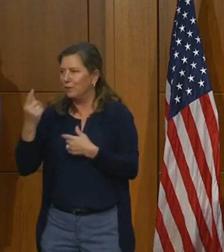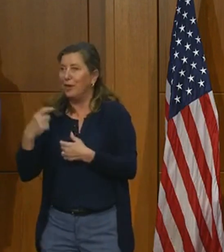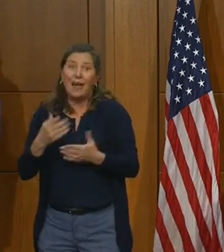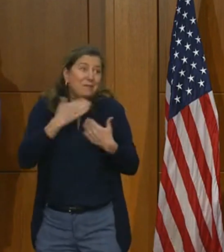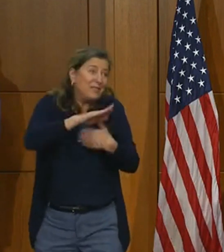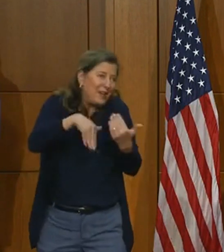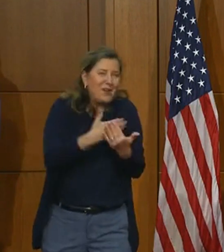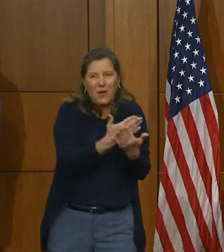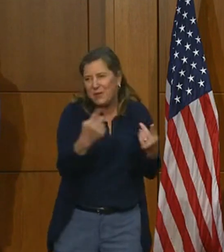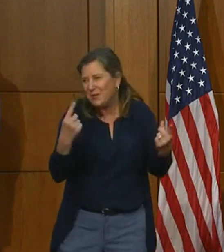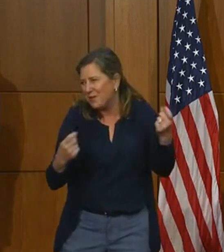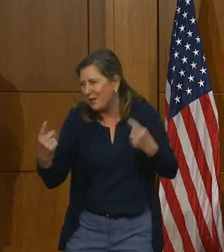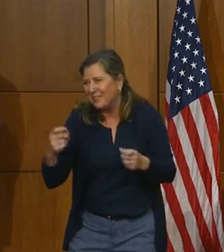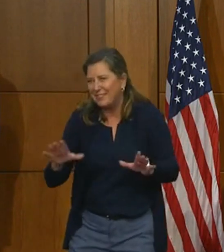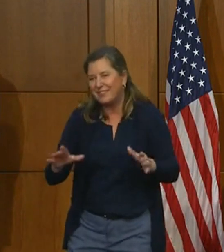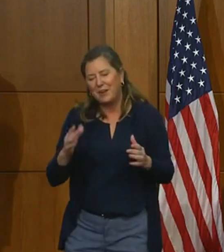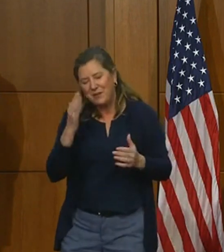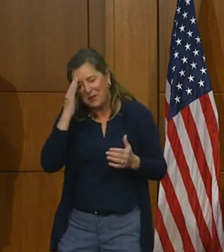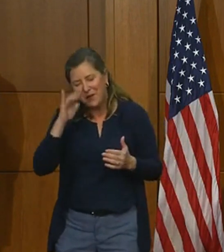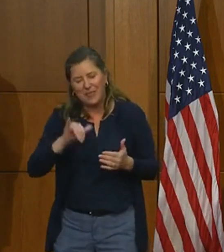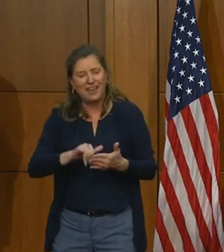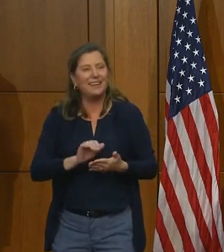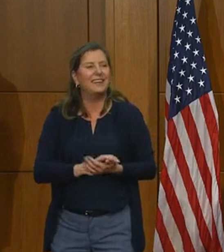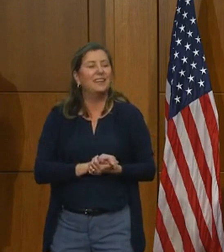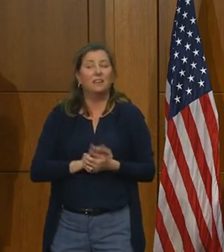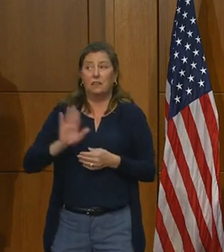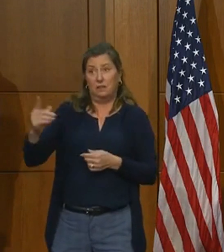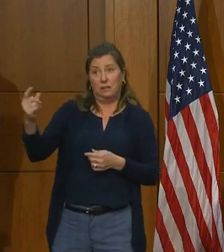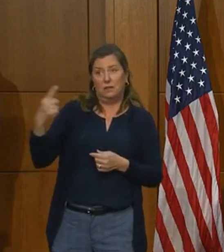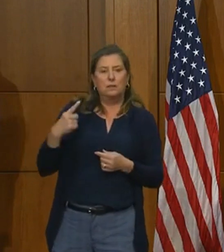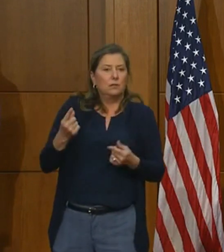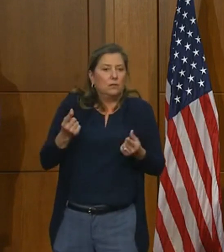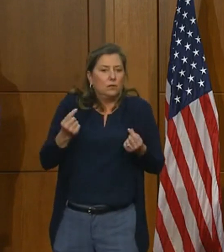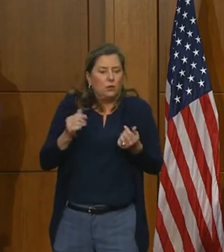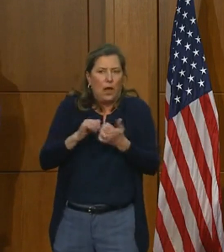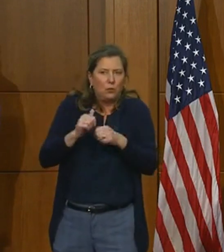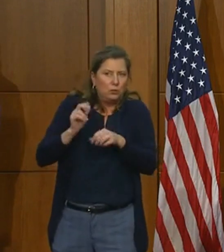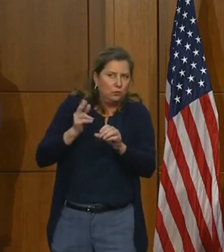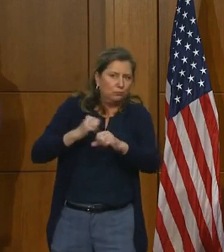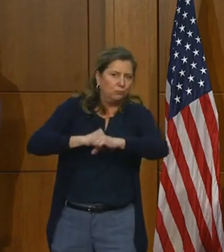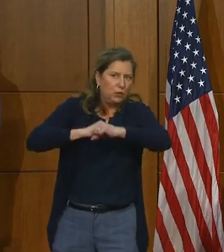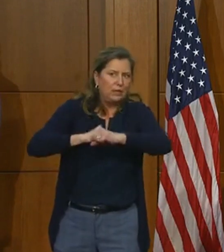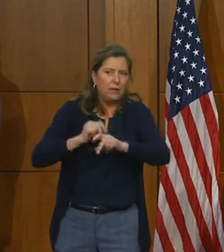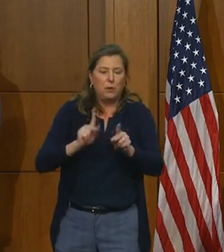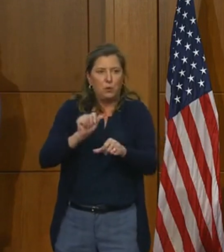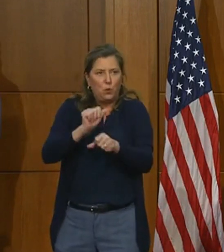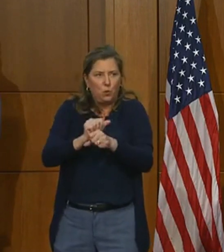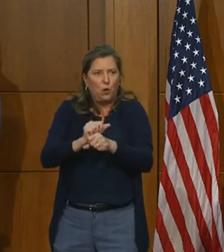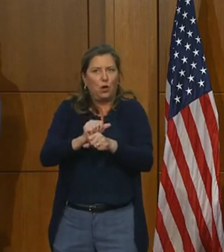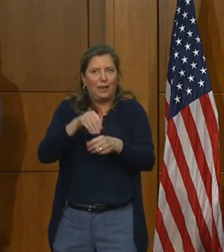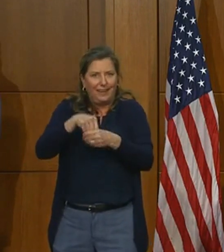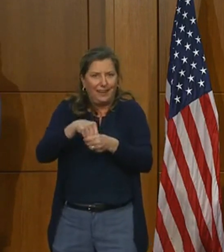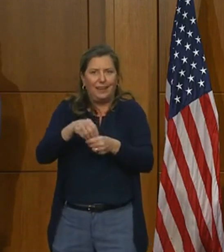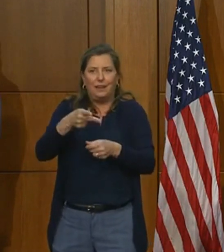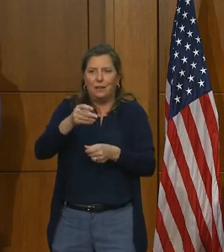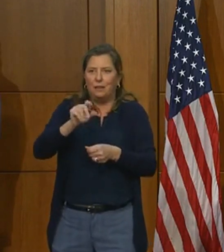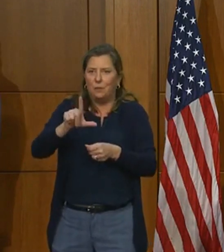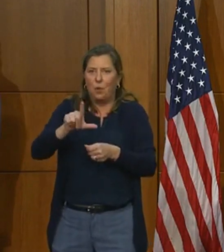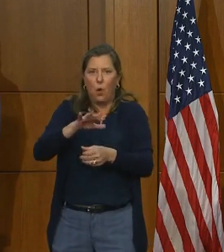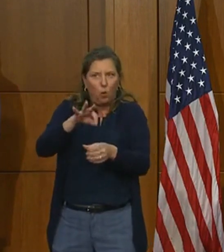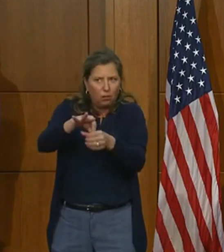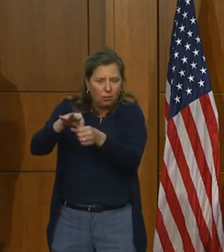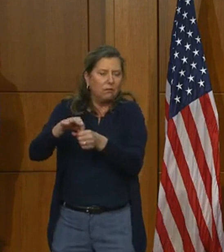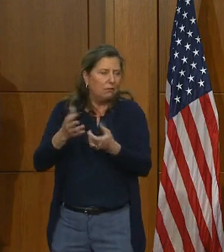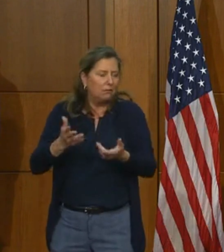questions, so I hope you realize that. The question was, what are we doing to protect our poll workers at